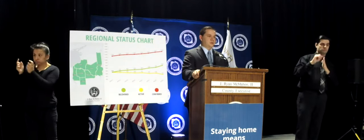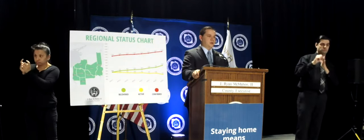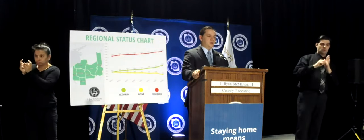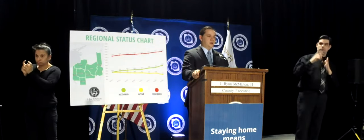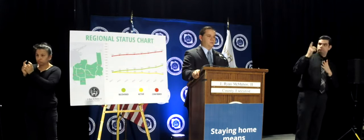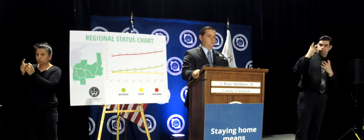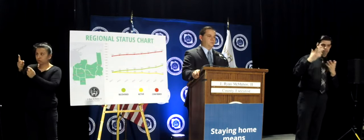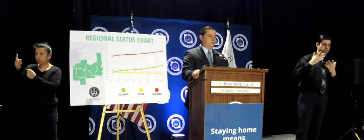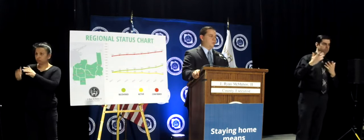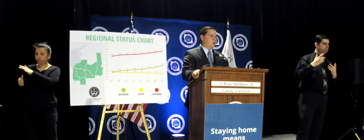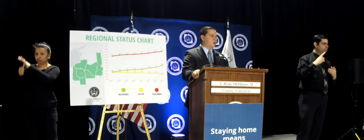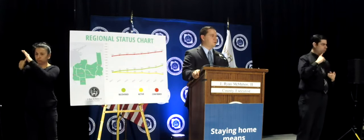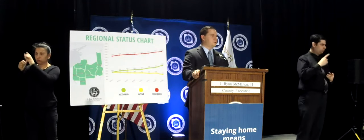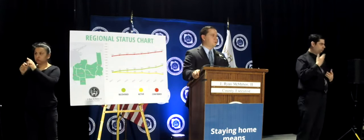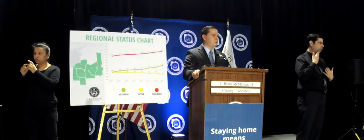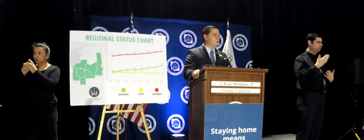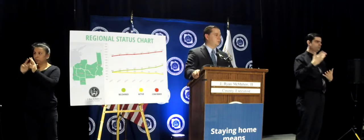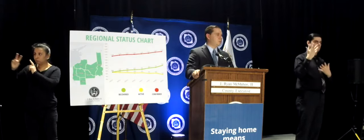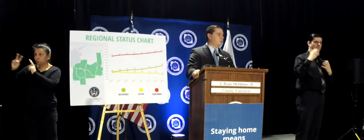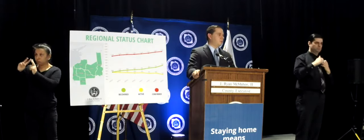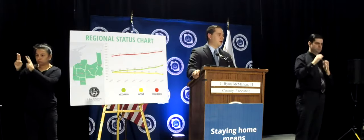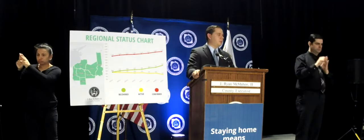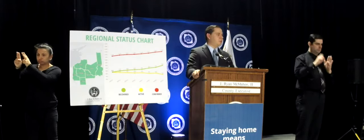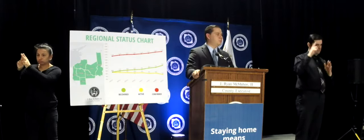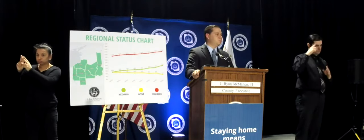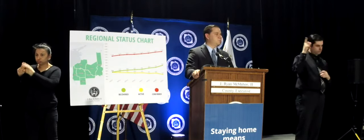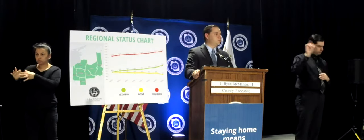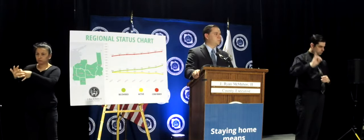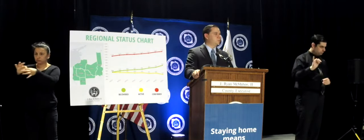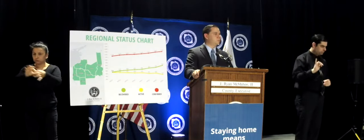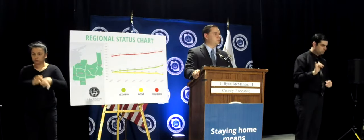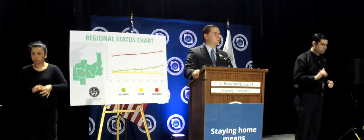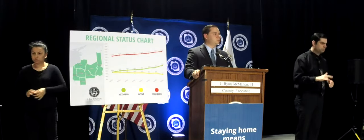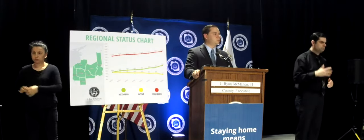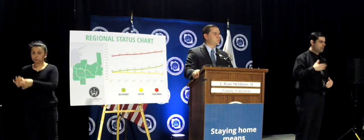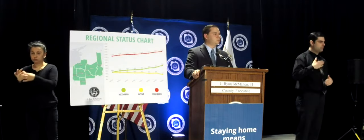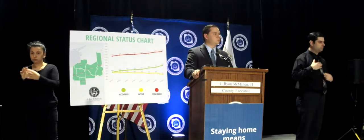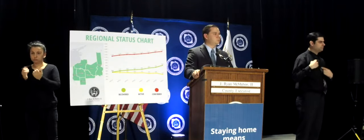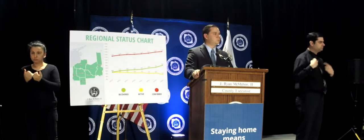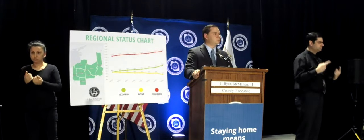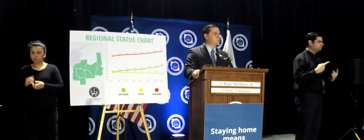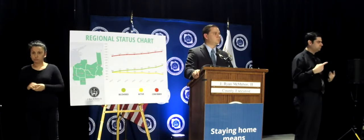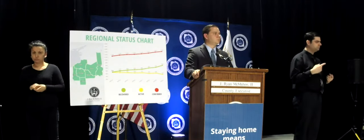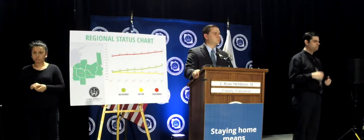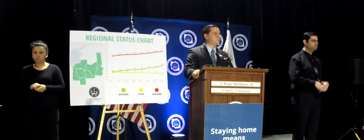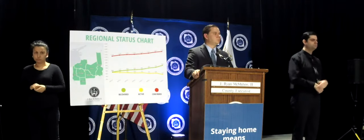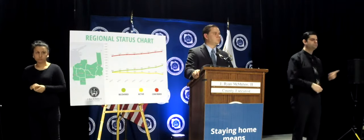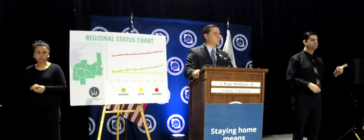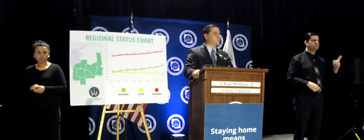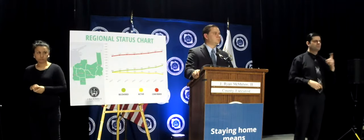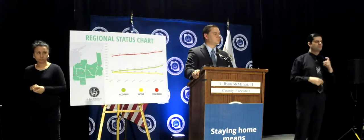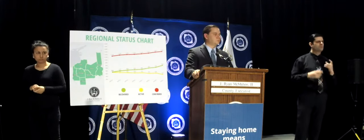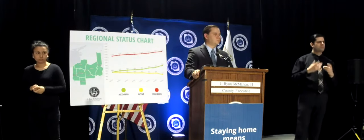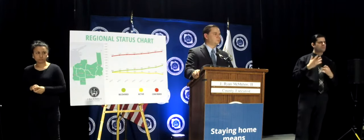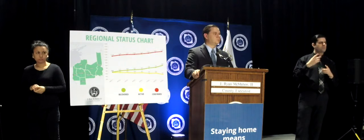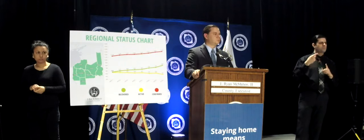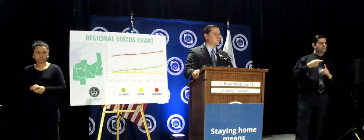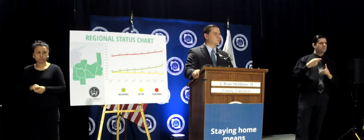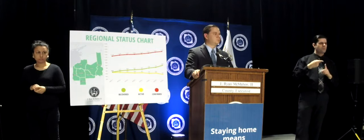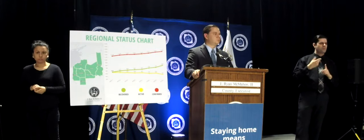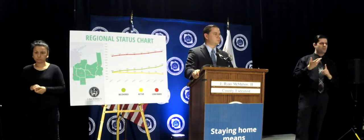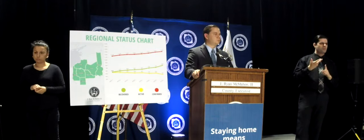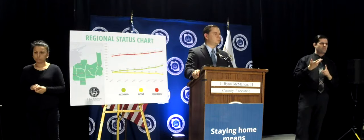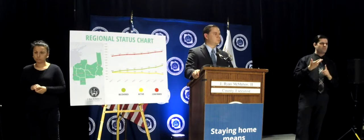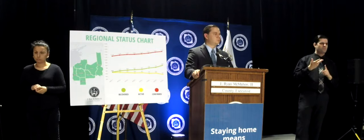professional, great partners. So we're happy. Part of that is to lay out a series of phases, right? Where